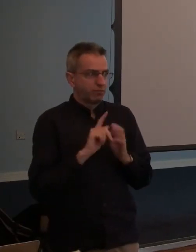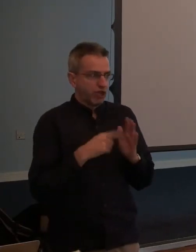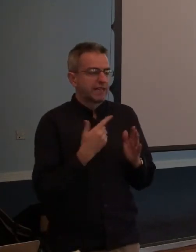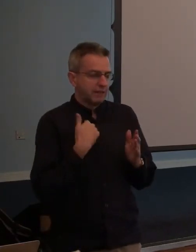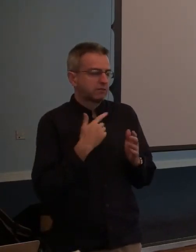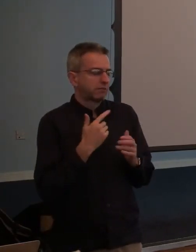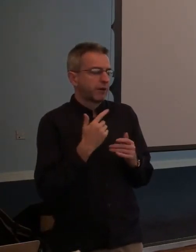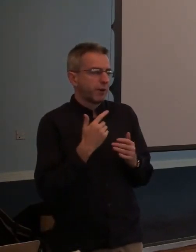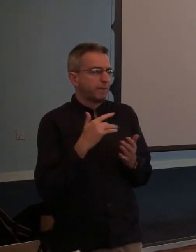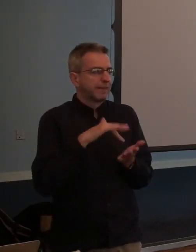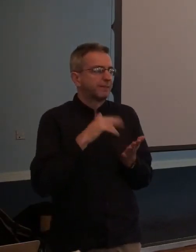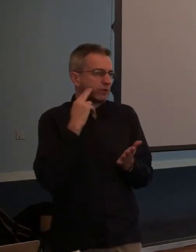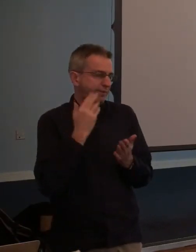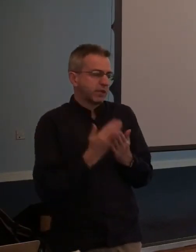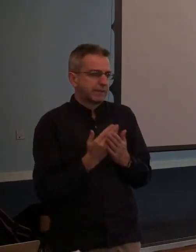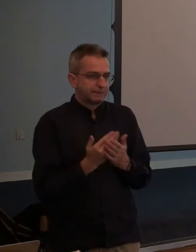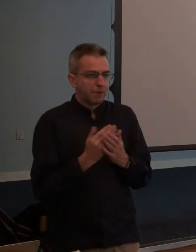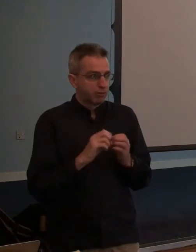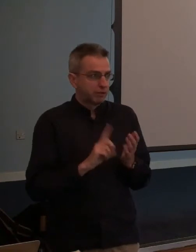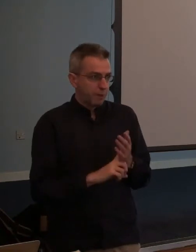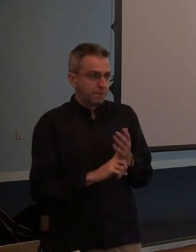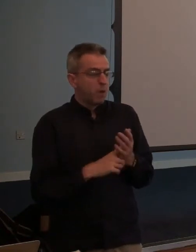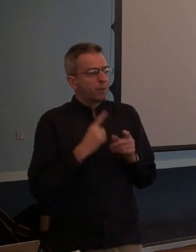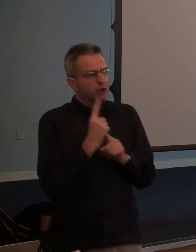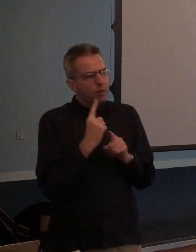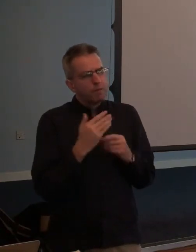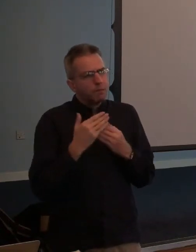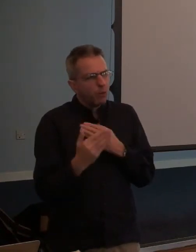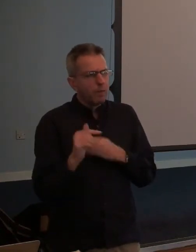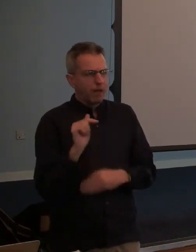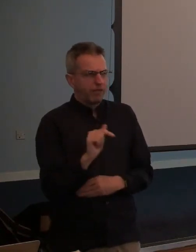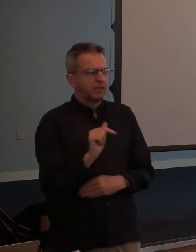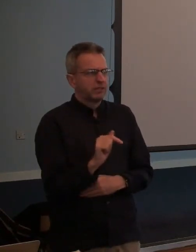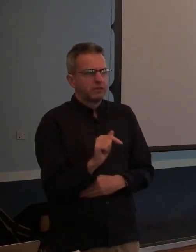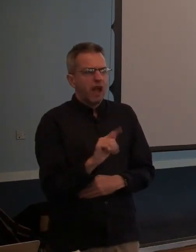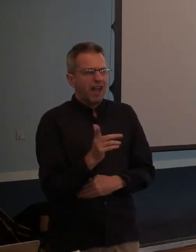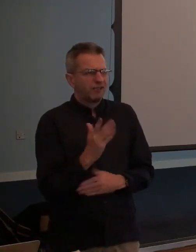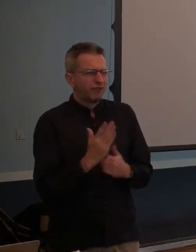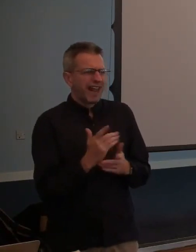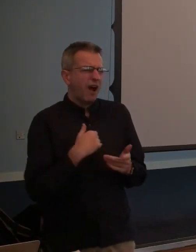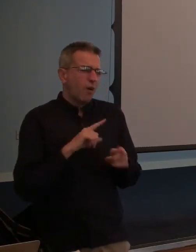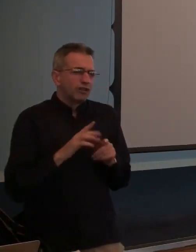that project, the last project at the Centre for Deaf Studies at Bristol. And I will talk more about